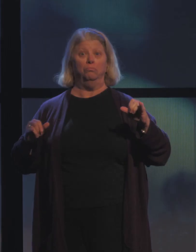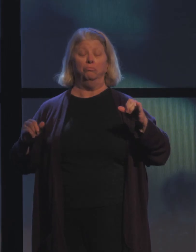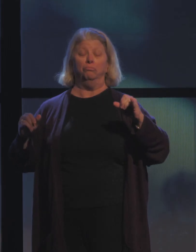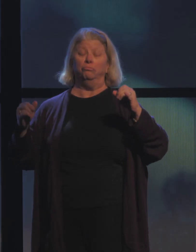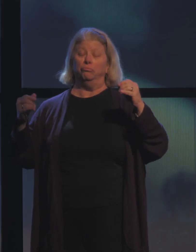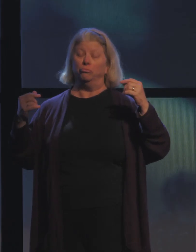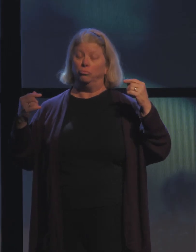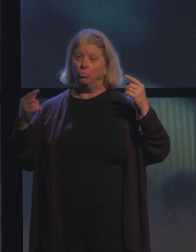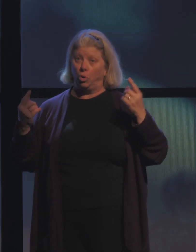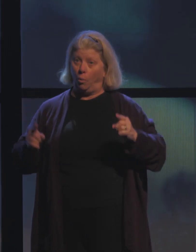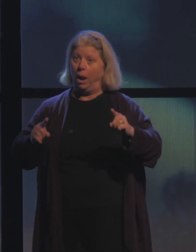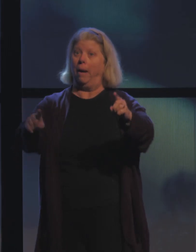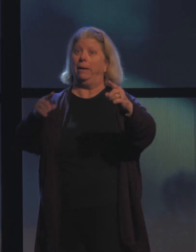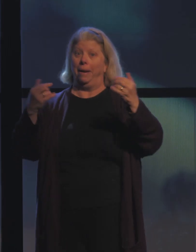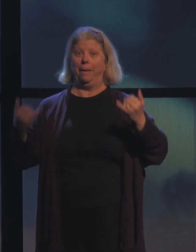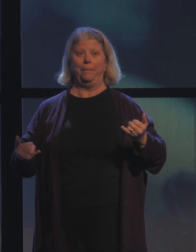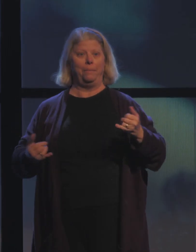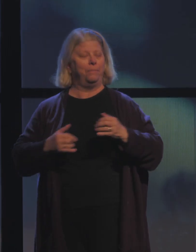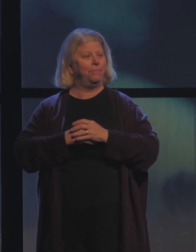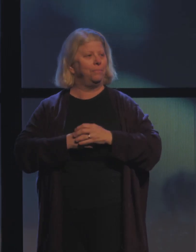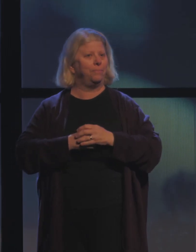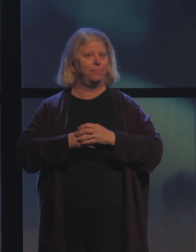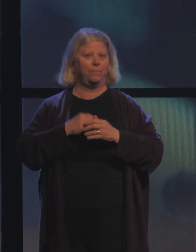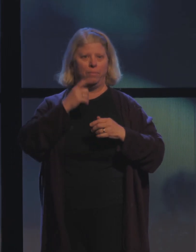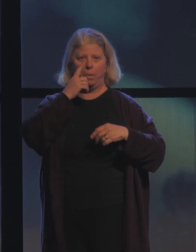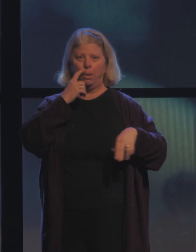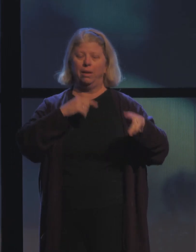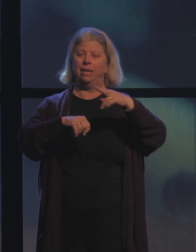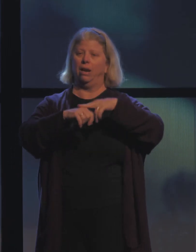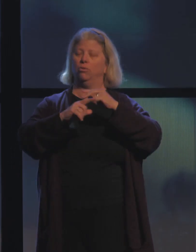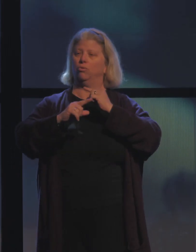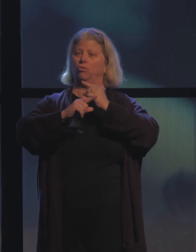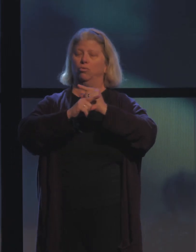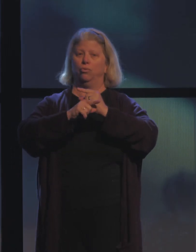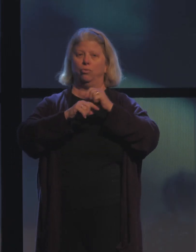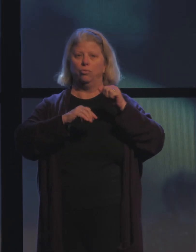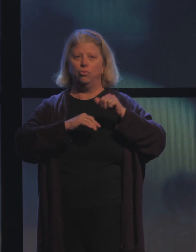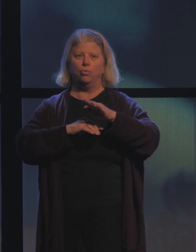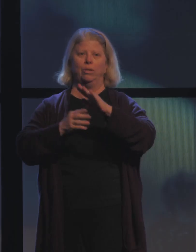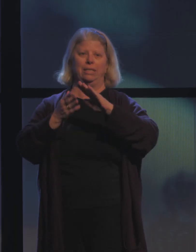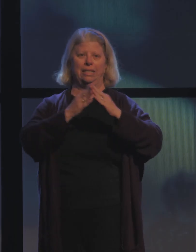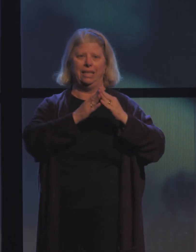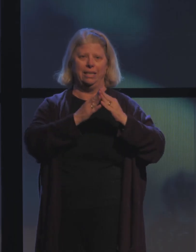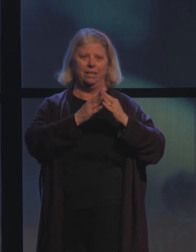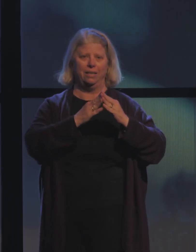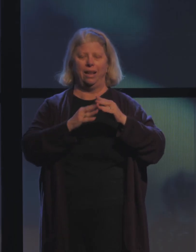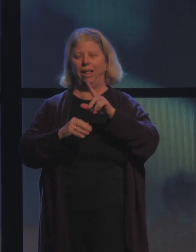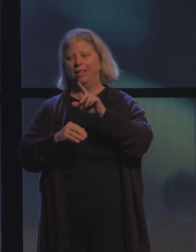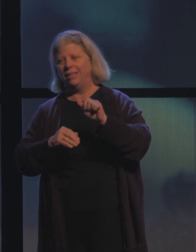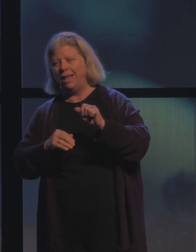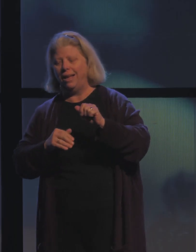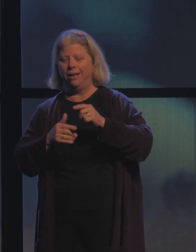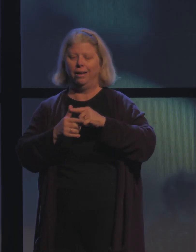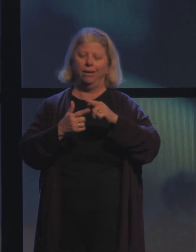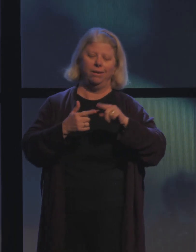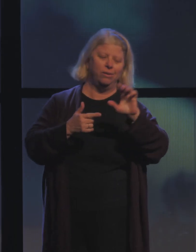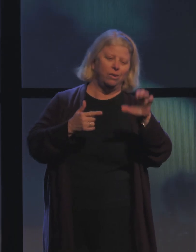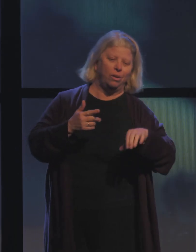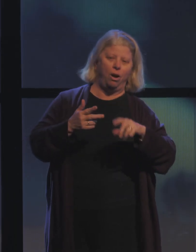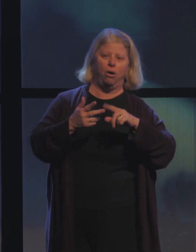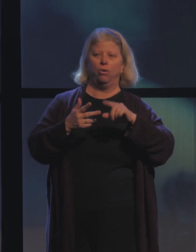going on. National Guard was deployed in cities, LA, Chicago,